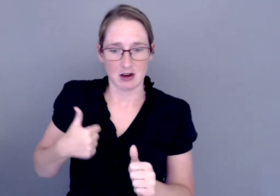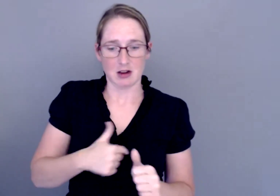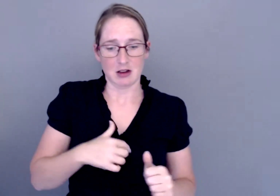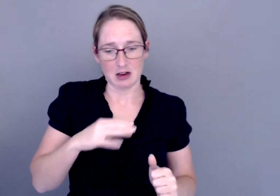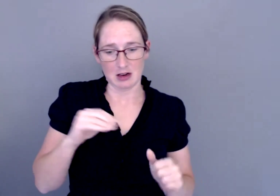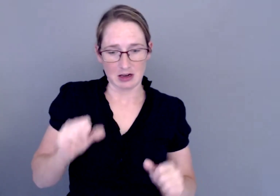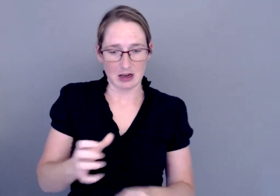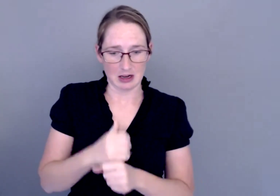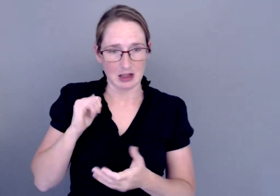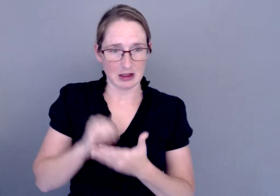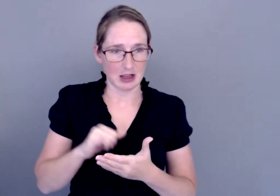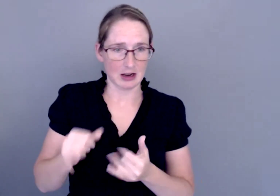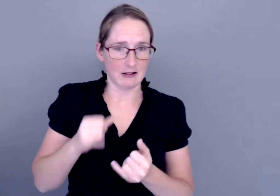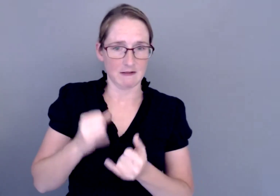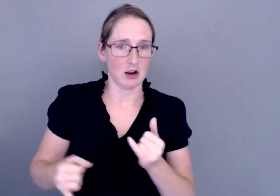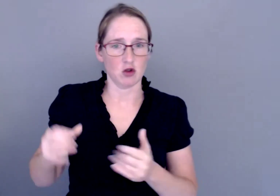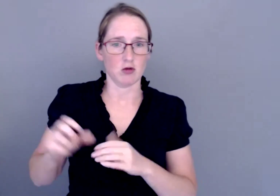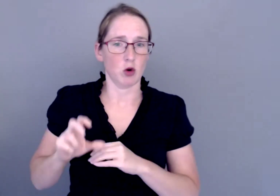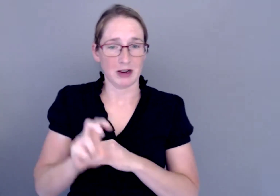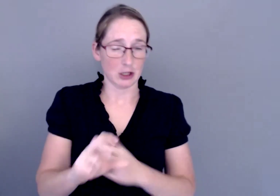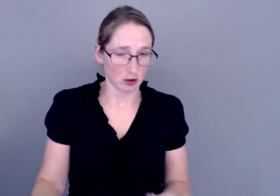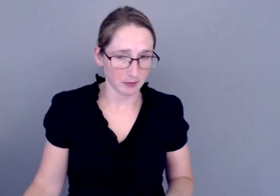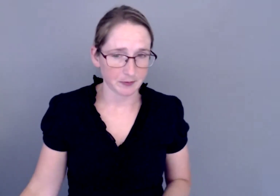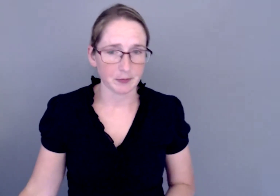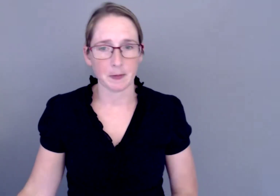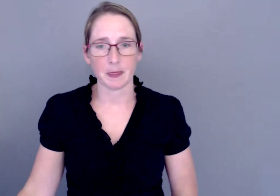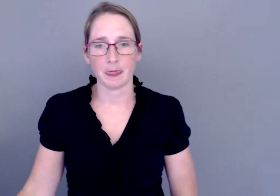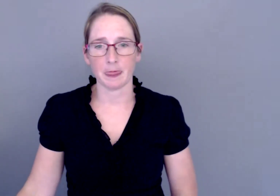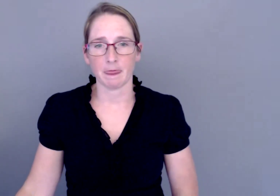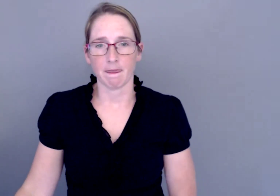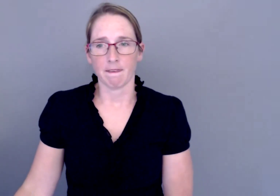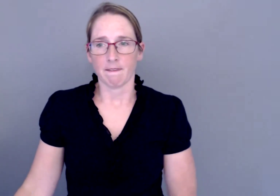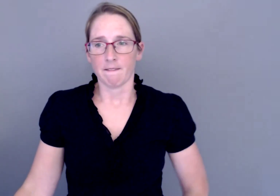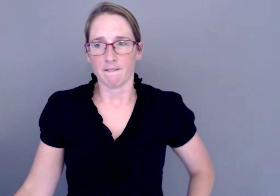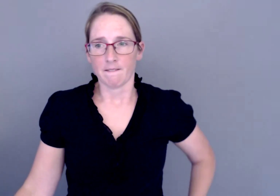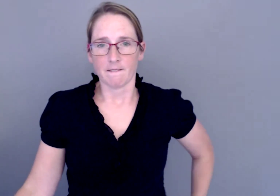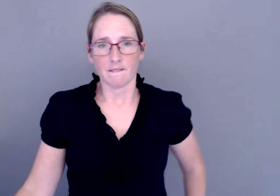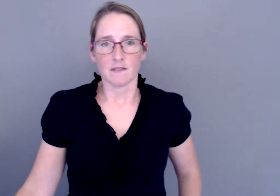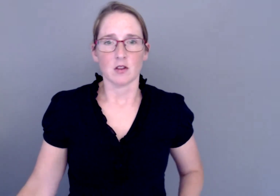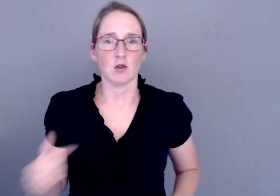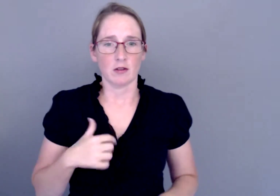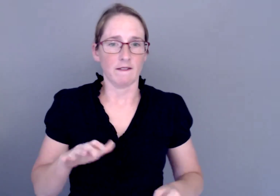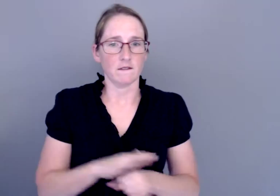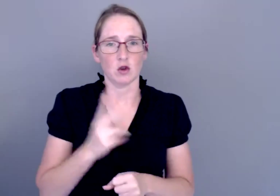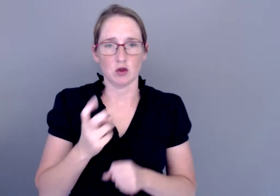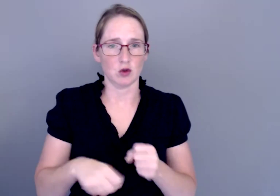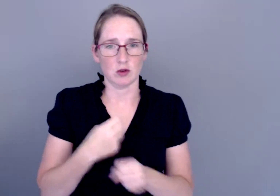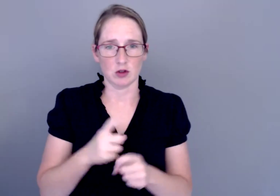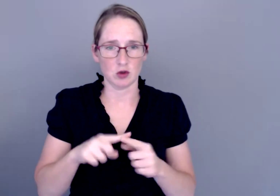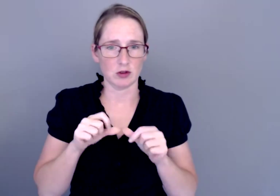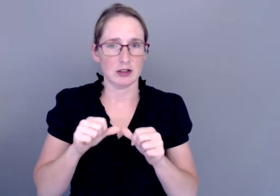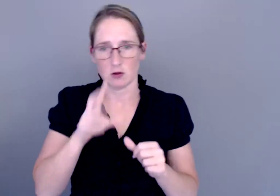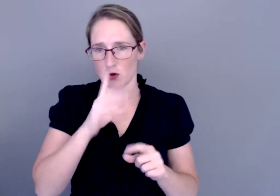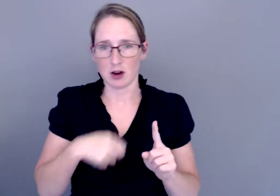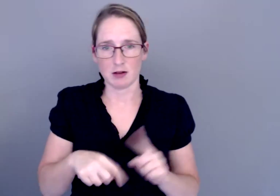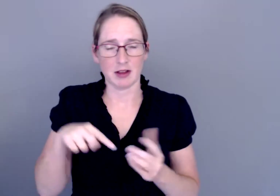can get that final appropriation. So that means that we have a whole 2 years to continue to talk about